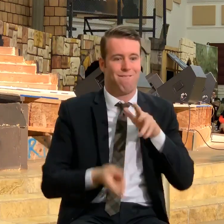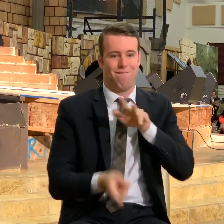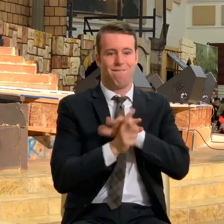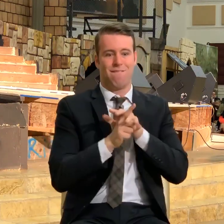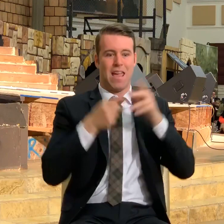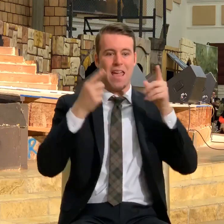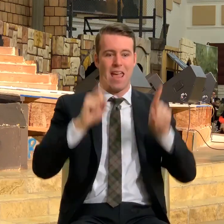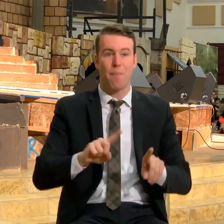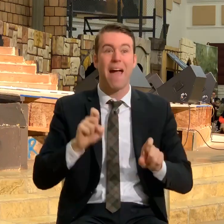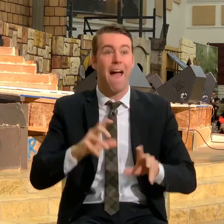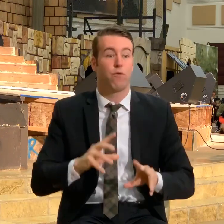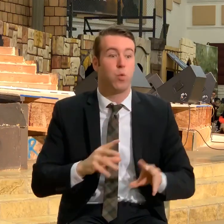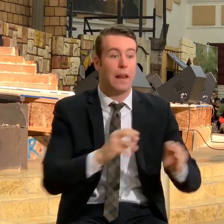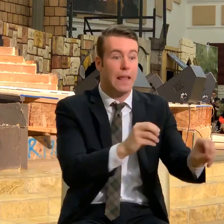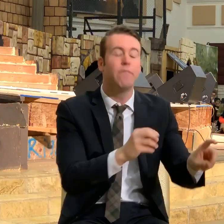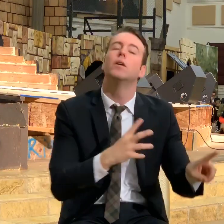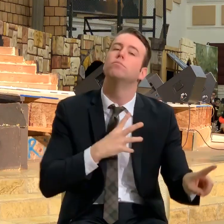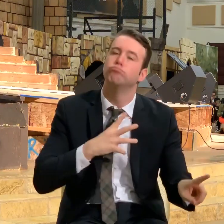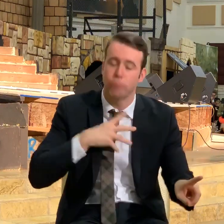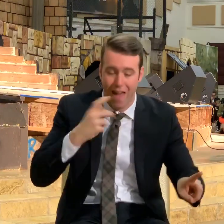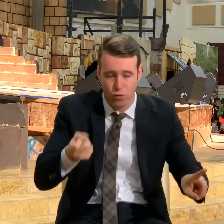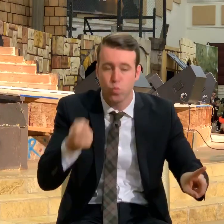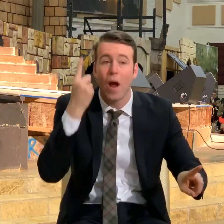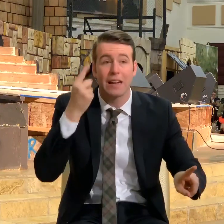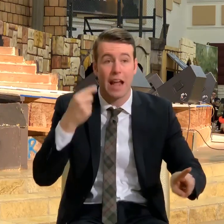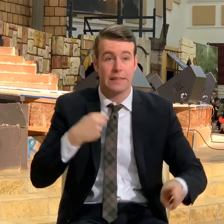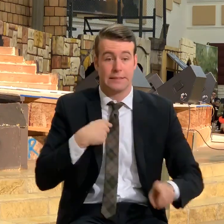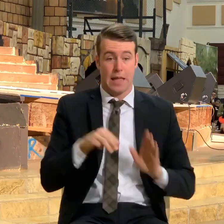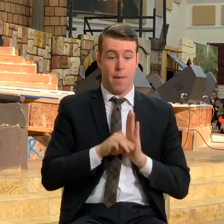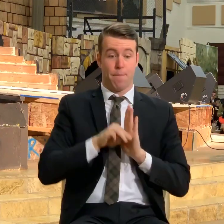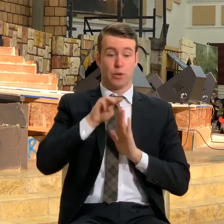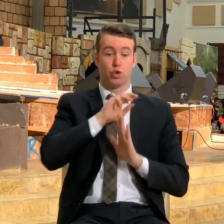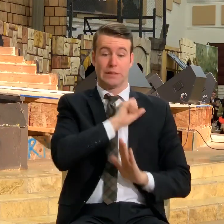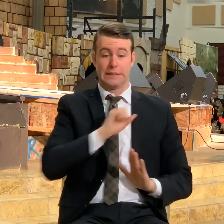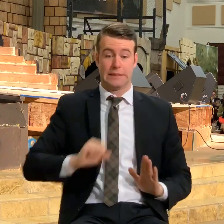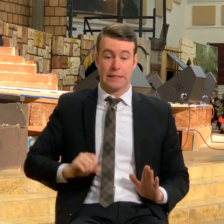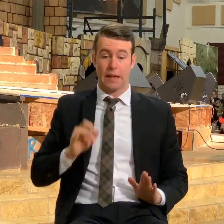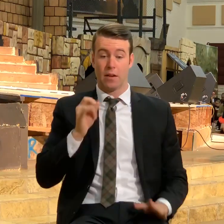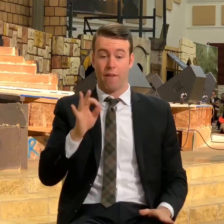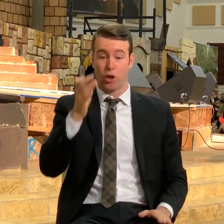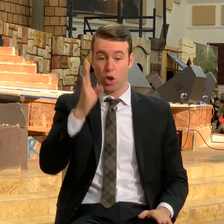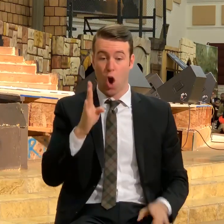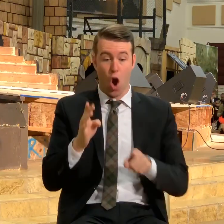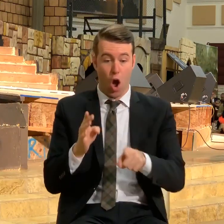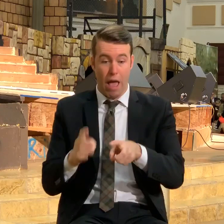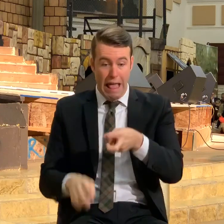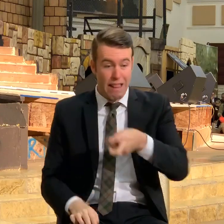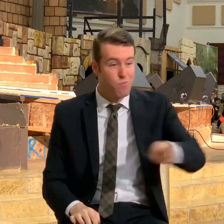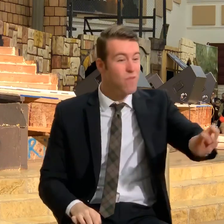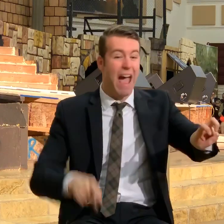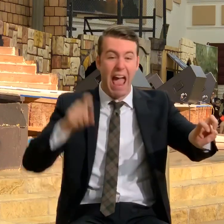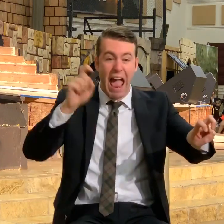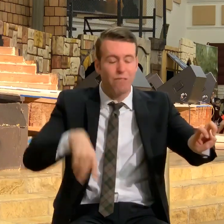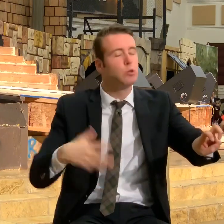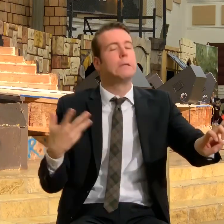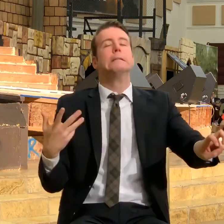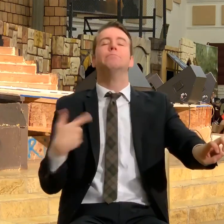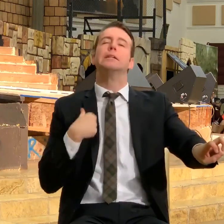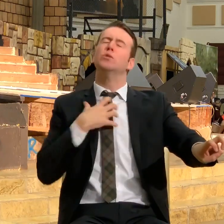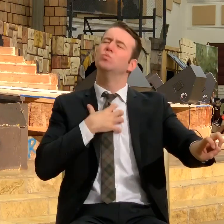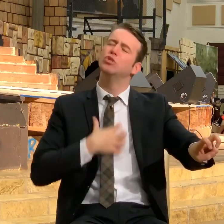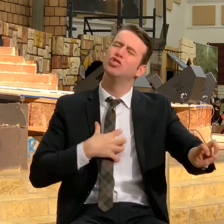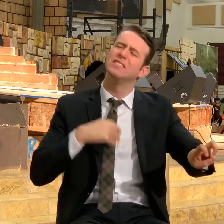didn't work. That's where you've got to recognize as a mature saint of God, that's just something. Yeah, I wish they could have stayed with